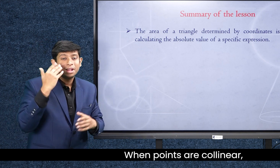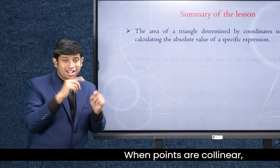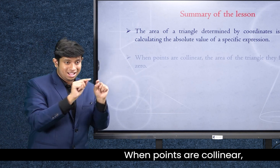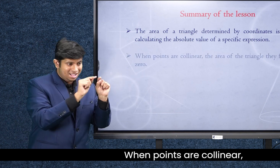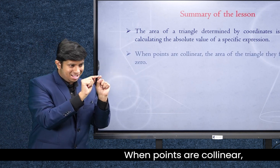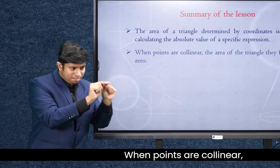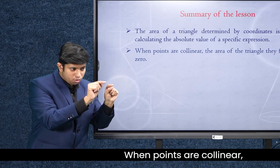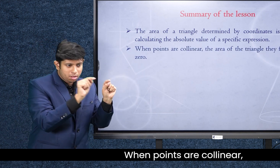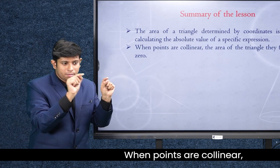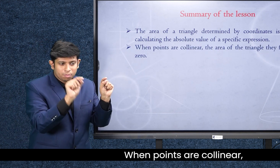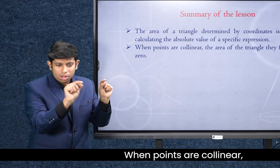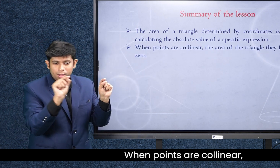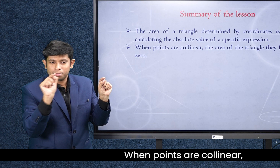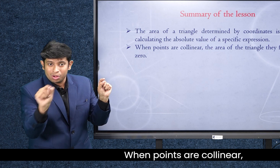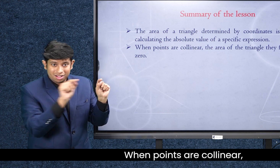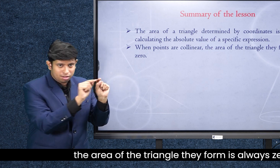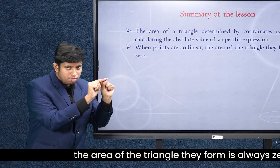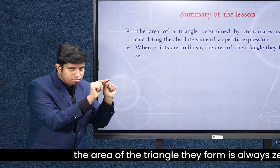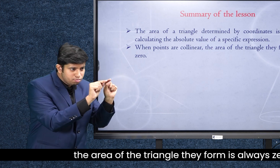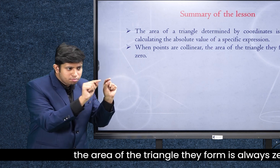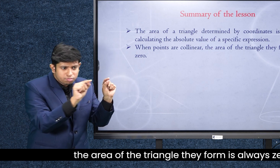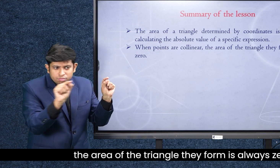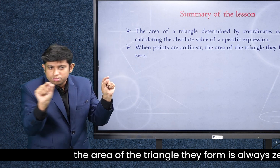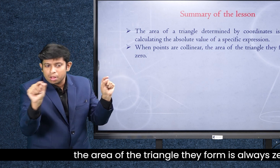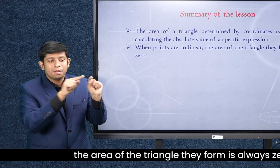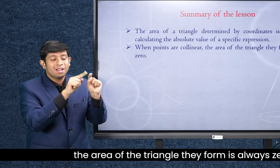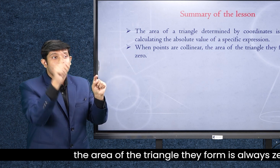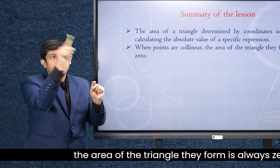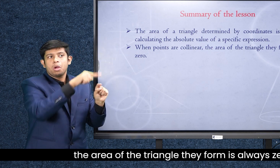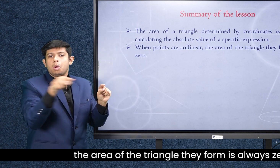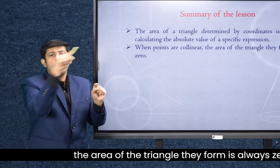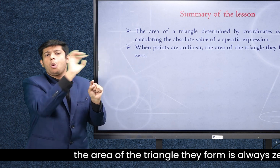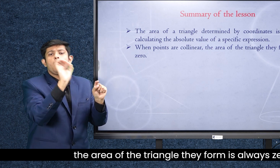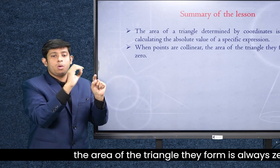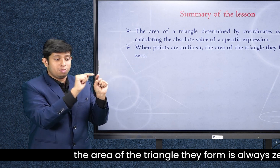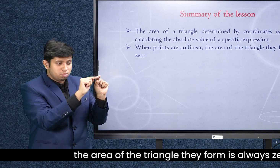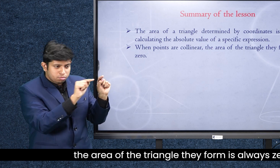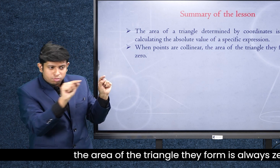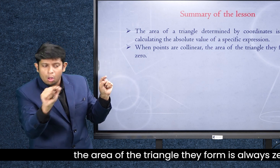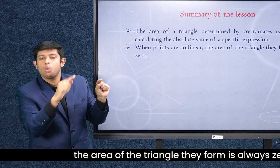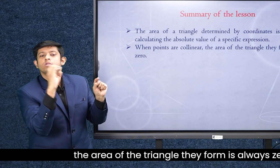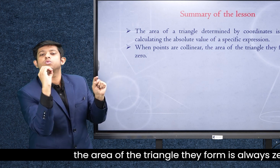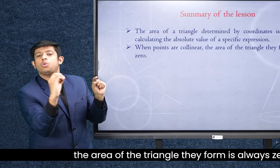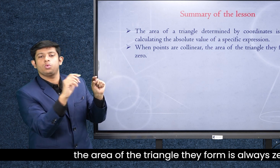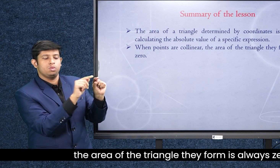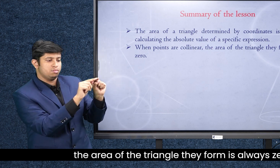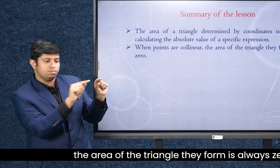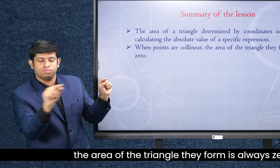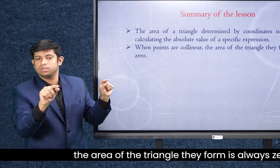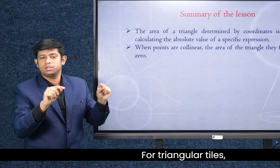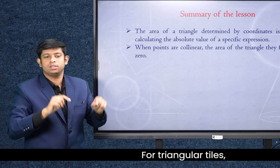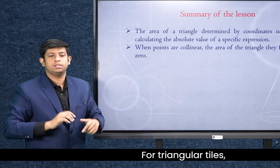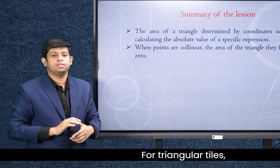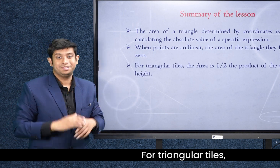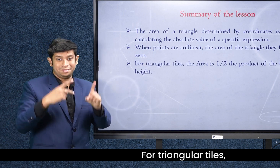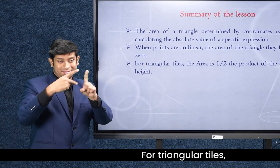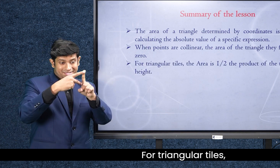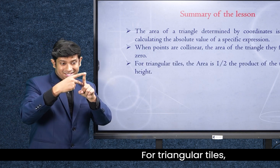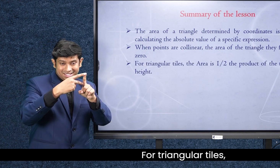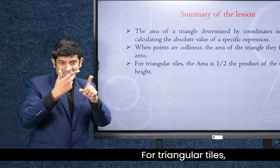When points are collinear, the area of triangle they form is always 0. For triangular